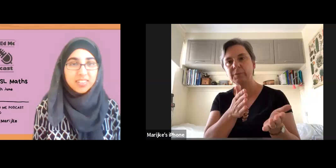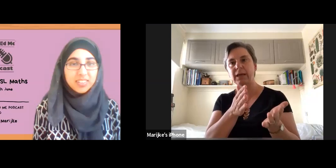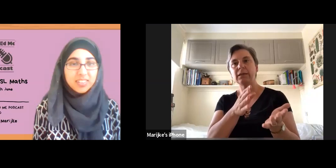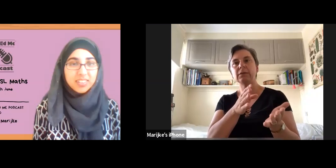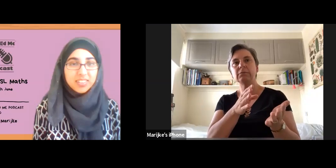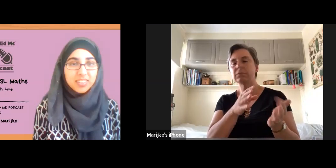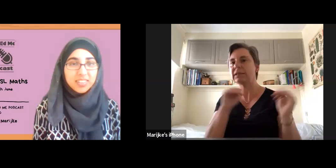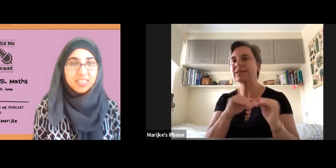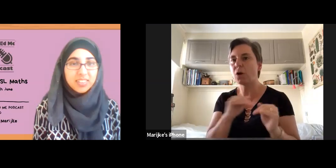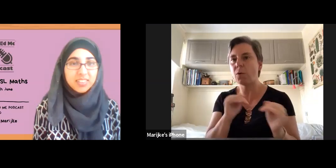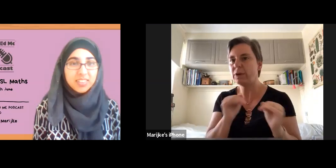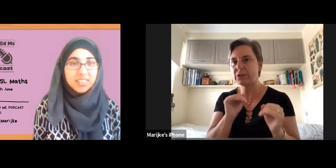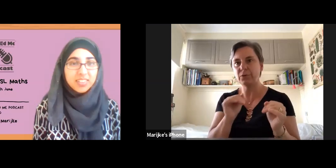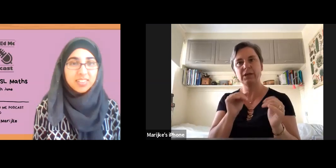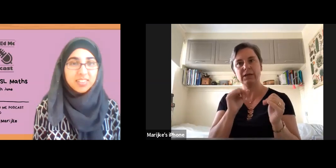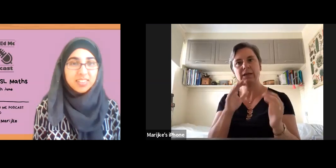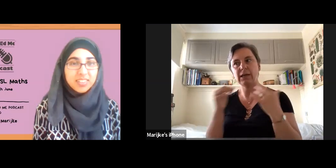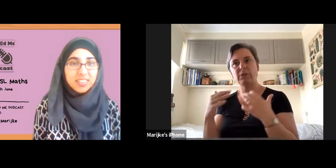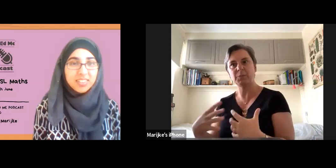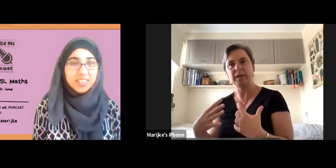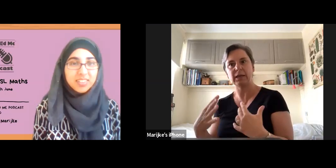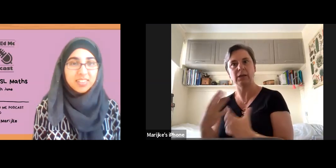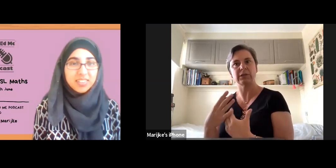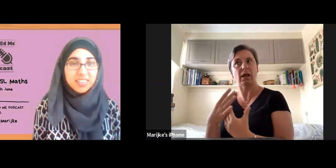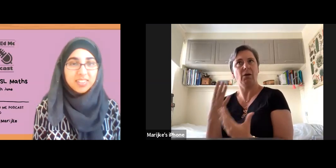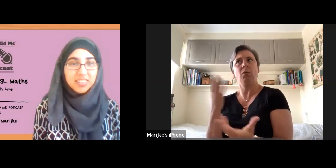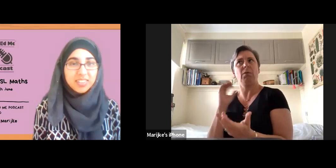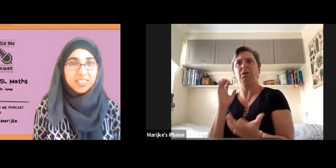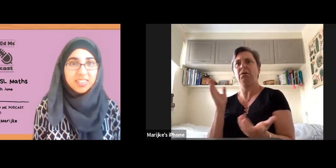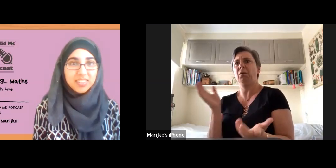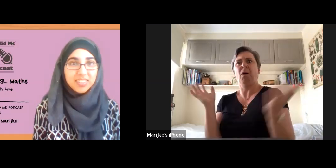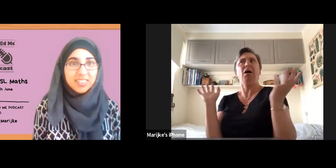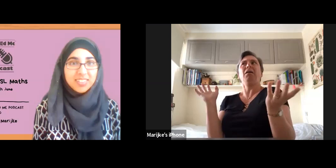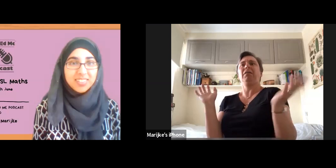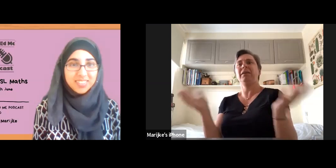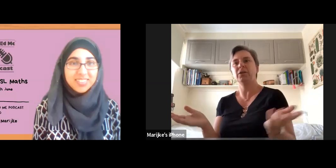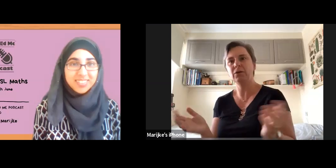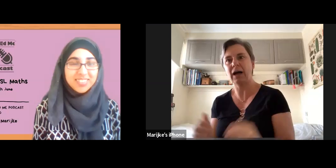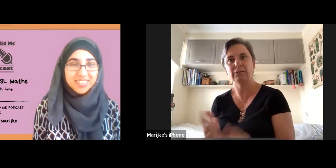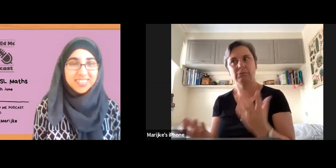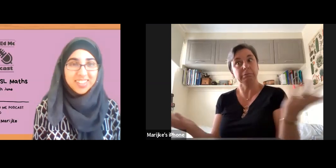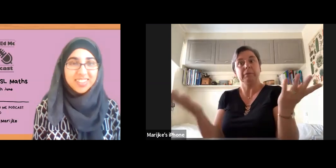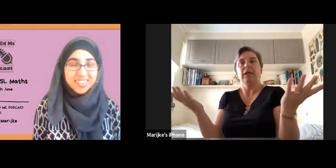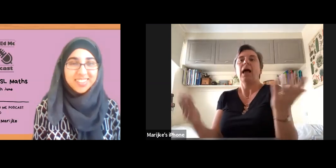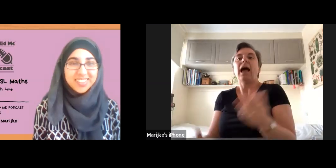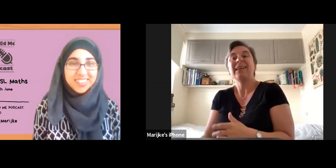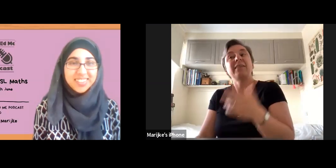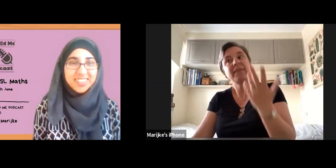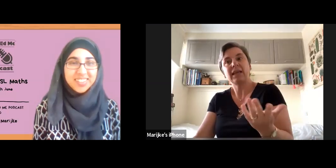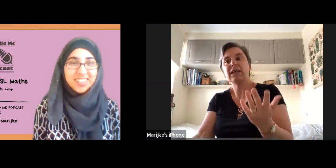me, this is not what we do here. Here we speak. And I was like, what? How? Yeah. And I think